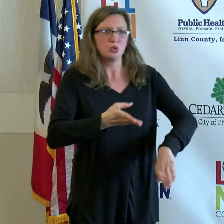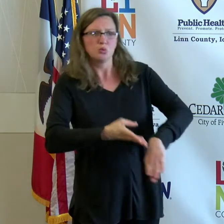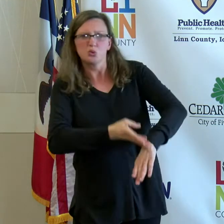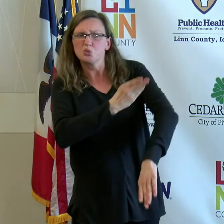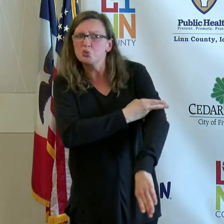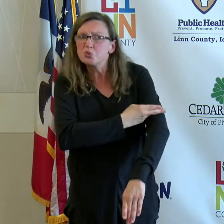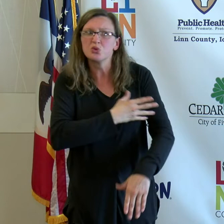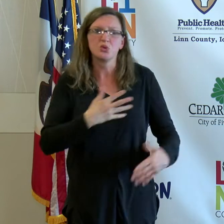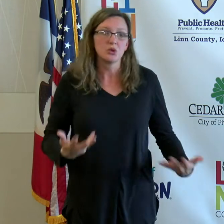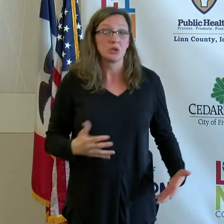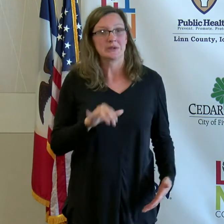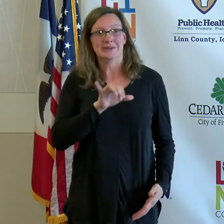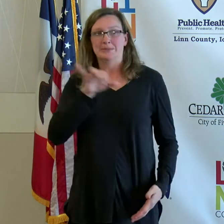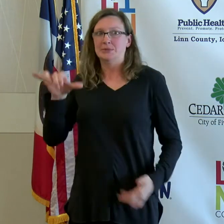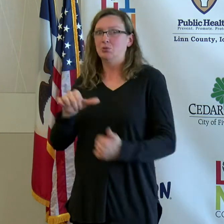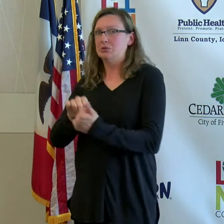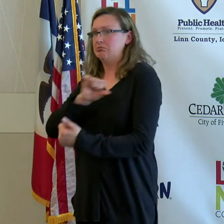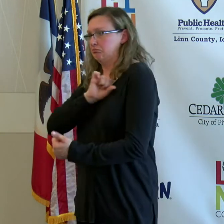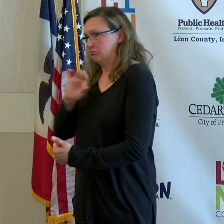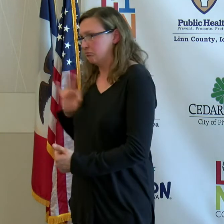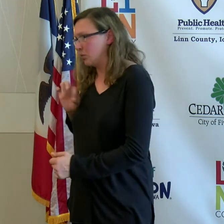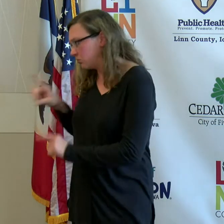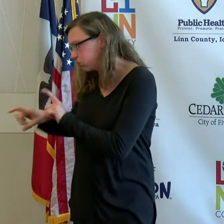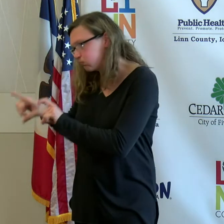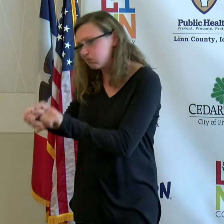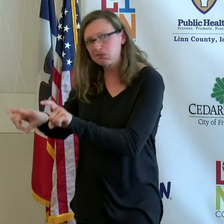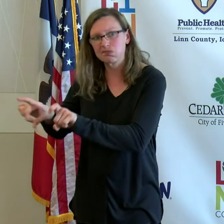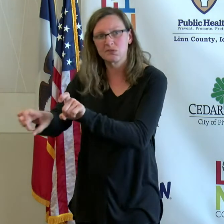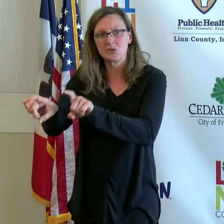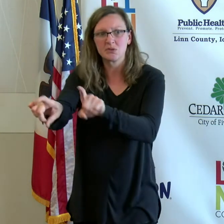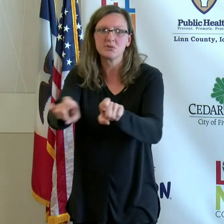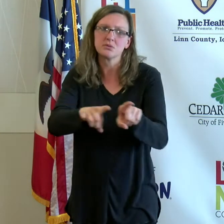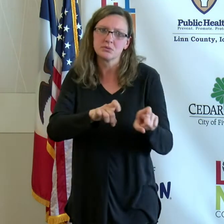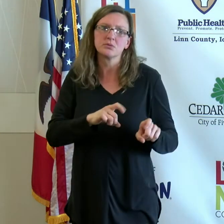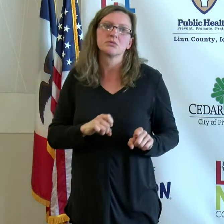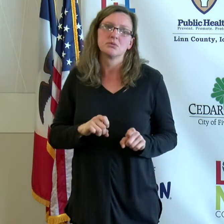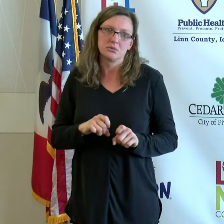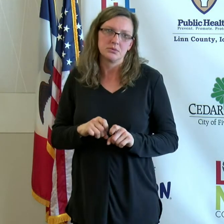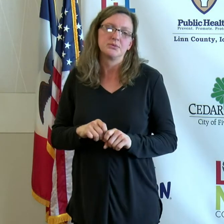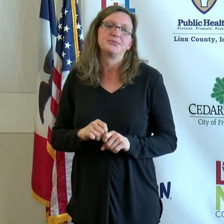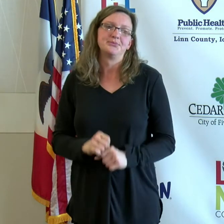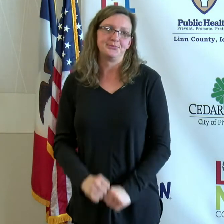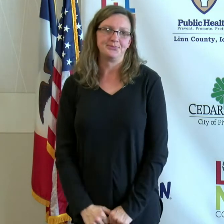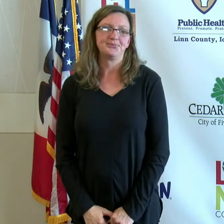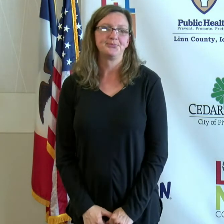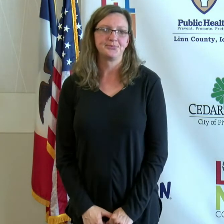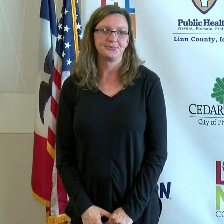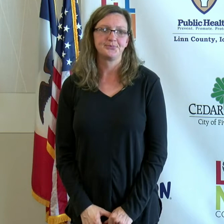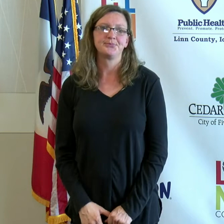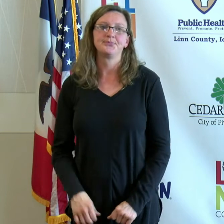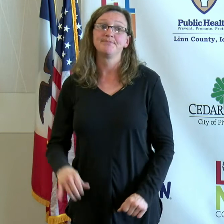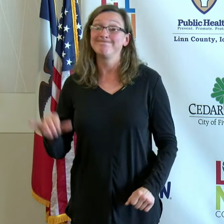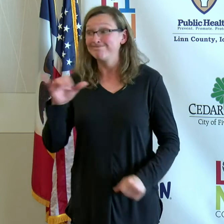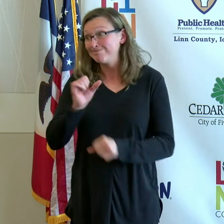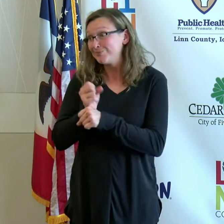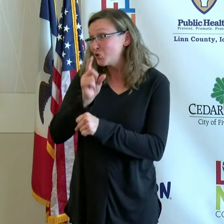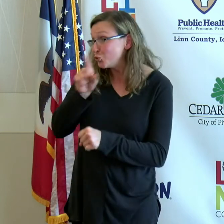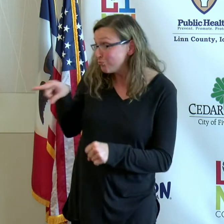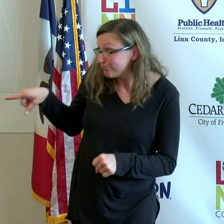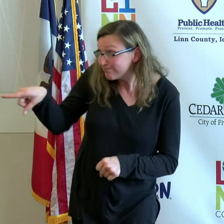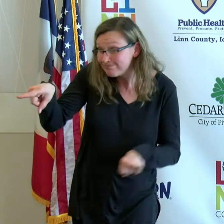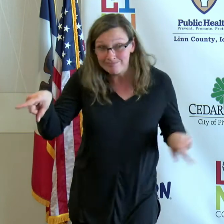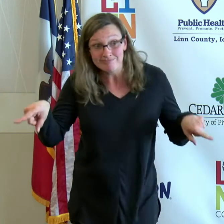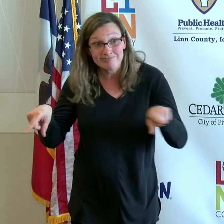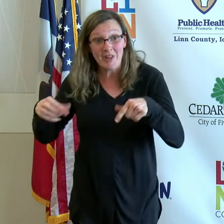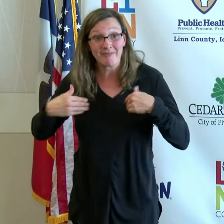member that is ill and what is happening there. We are working with them on personal protective equipment to make sure that they have enough of that on